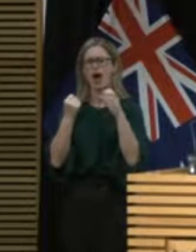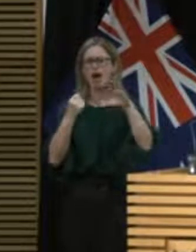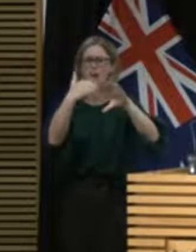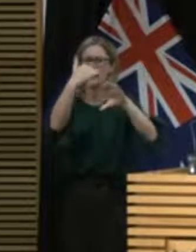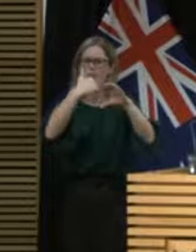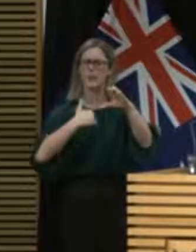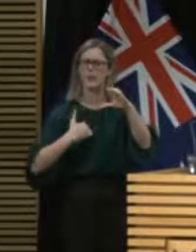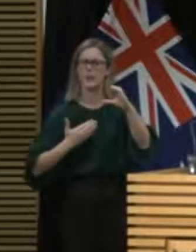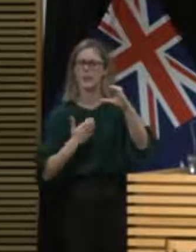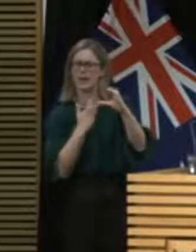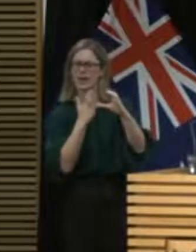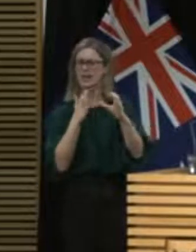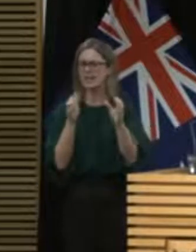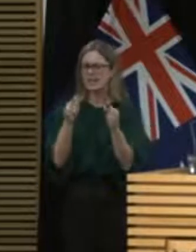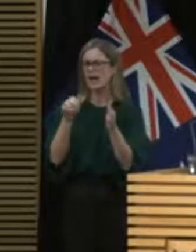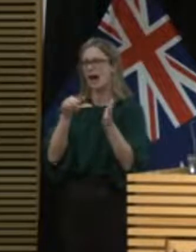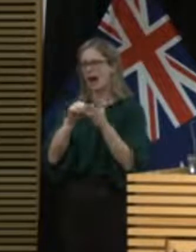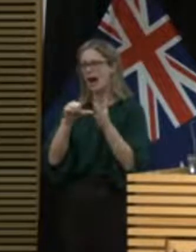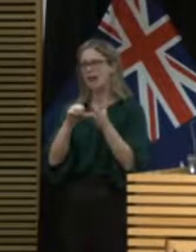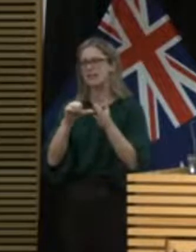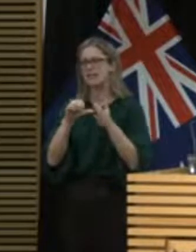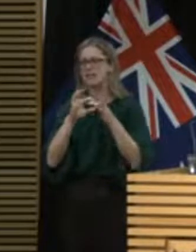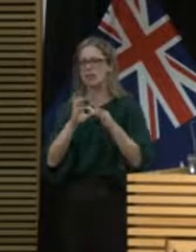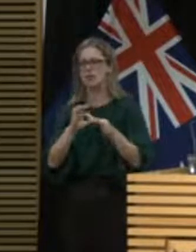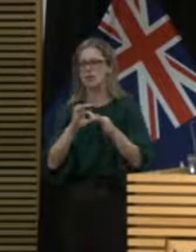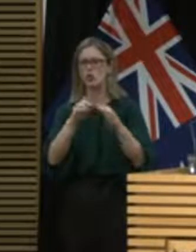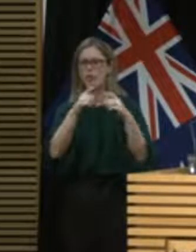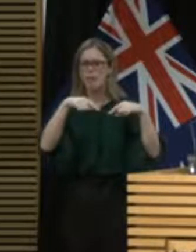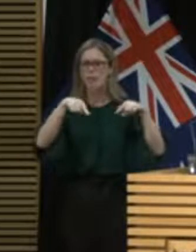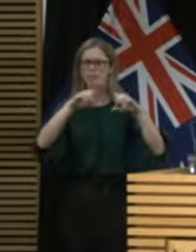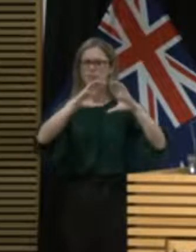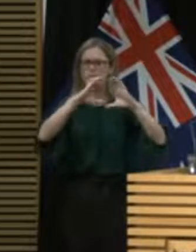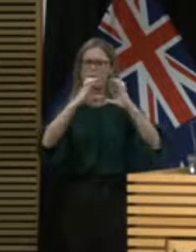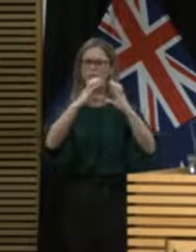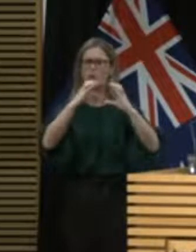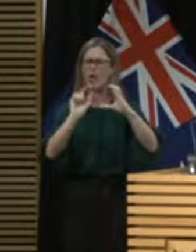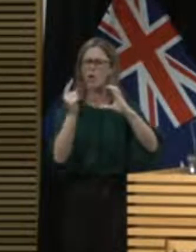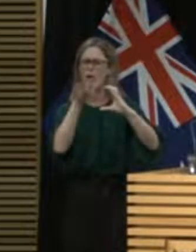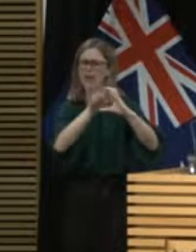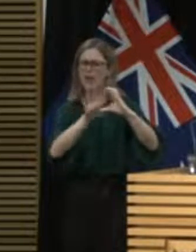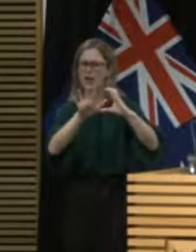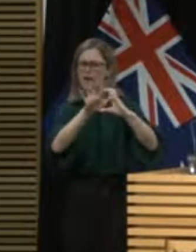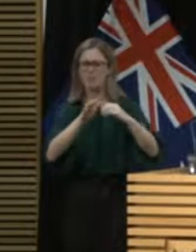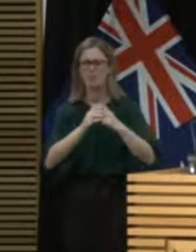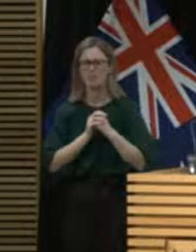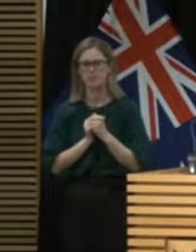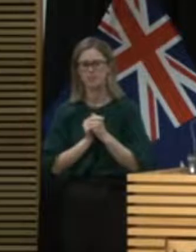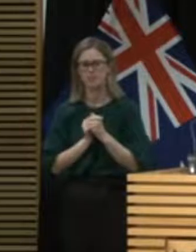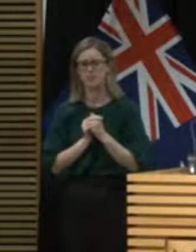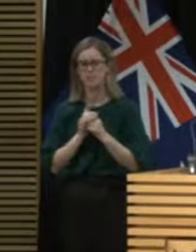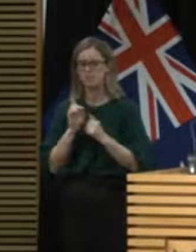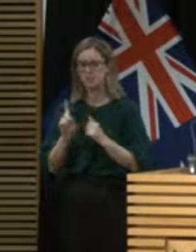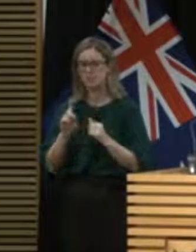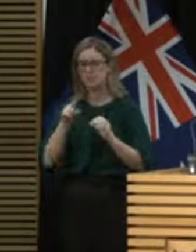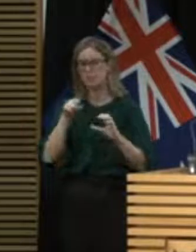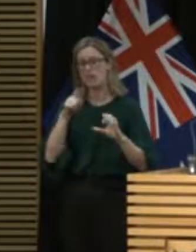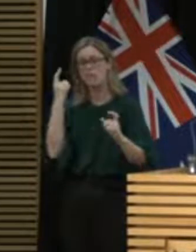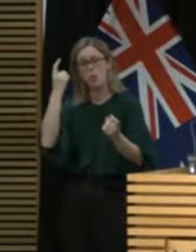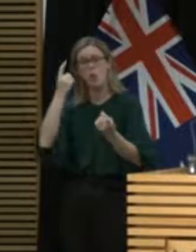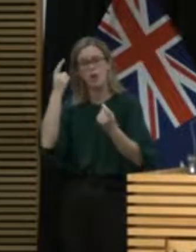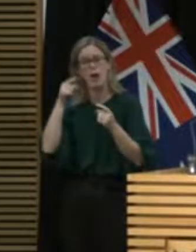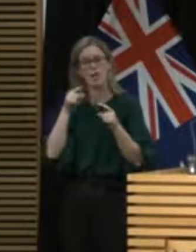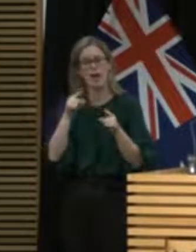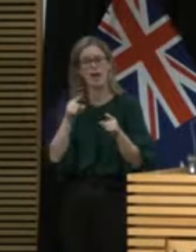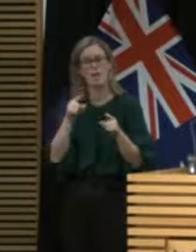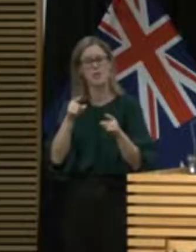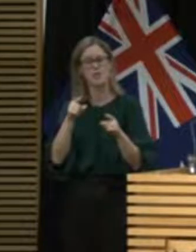have of a hard border at the moment. So that's quite specific to our current circumstances. But we have taken that consideration. We have taken